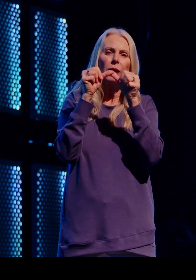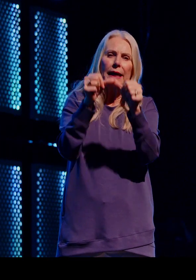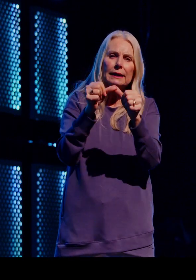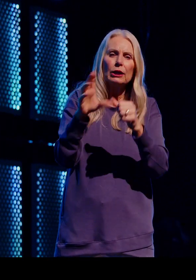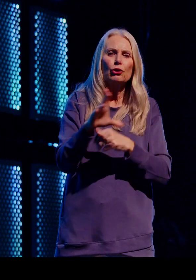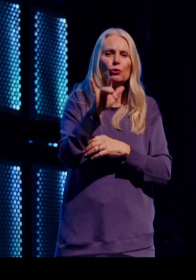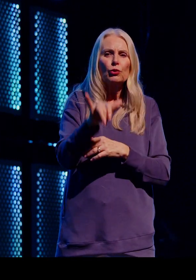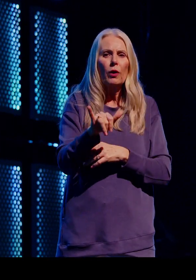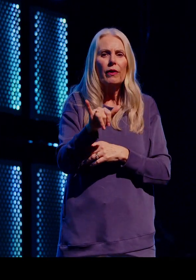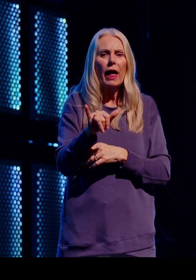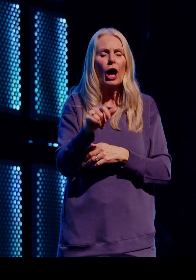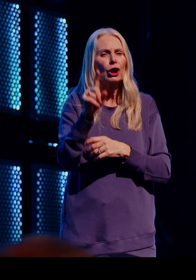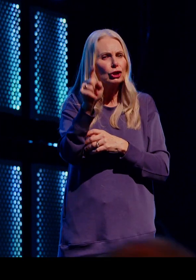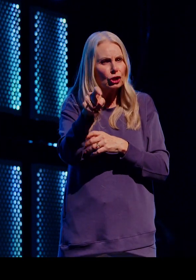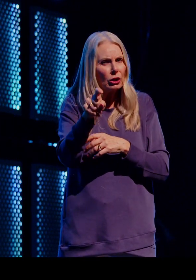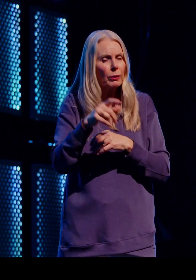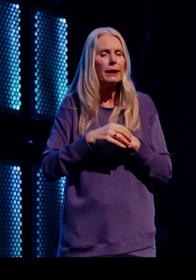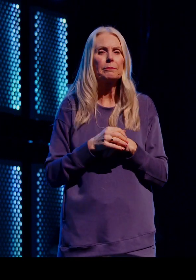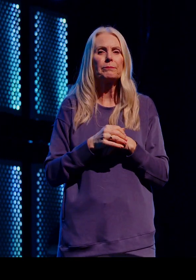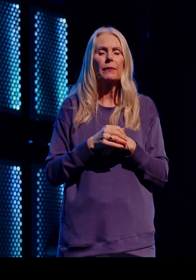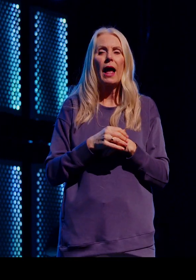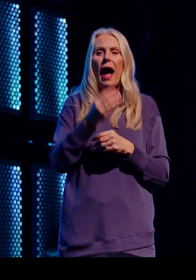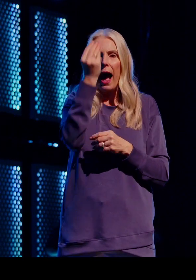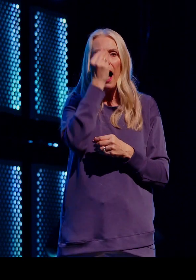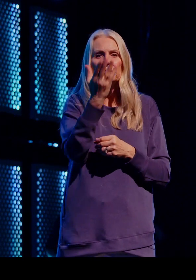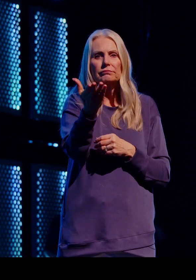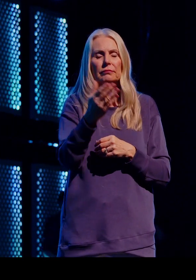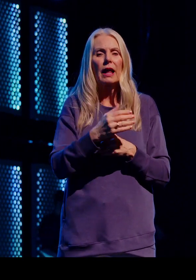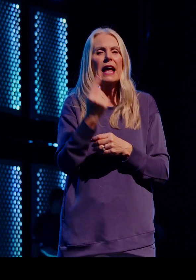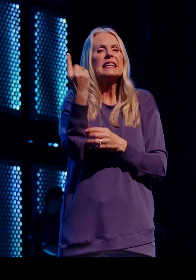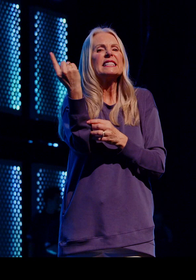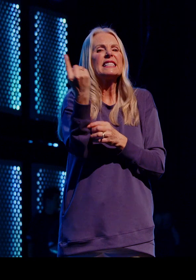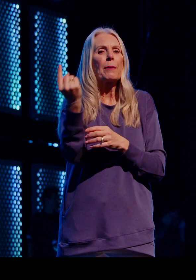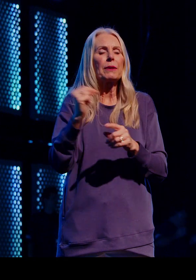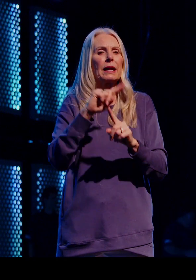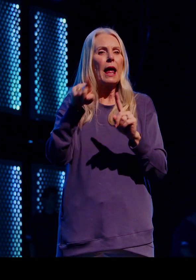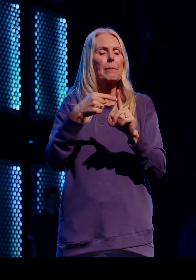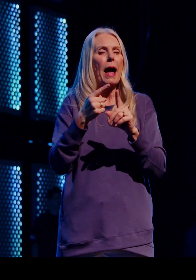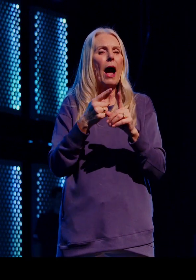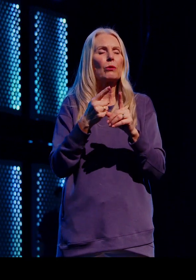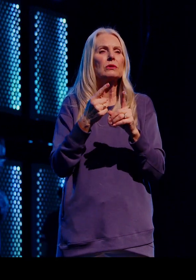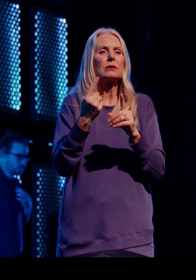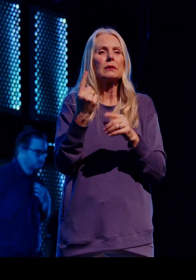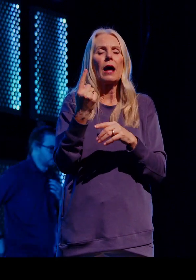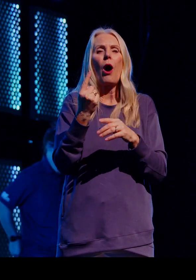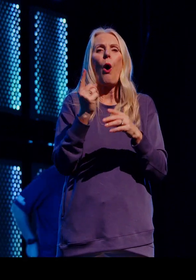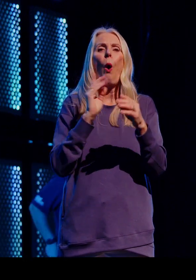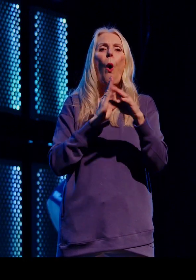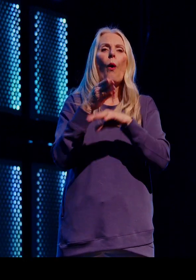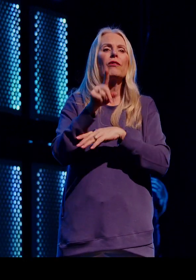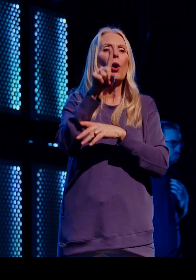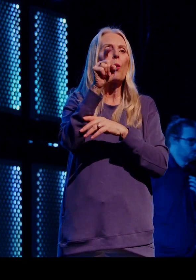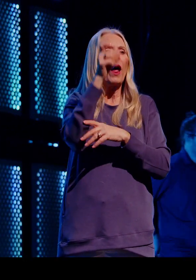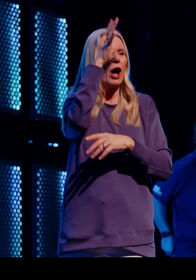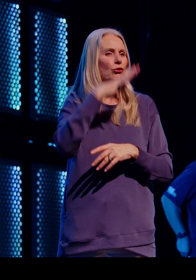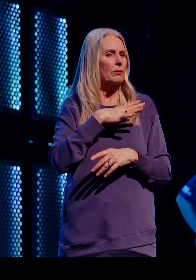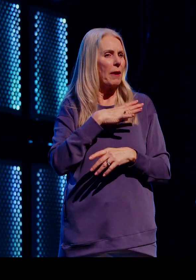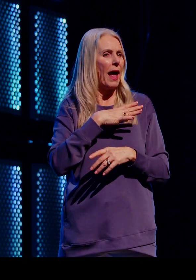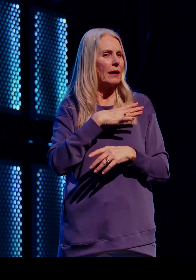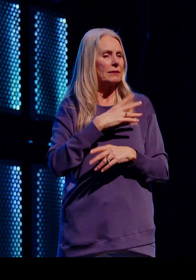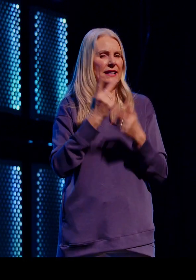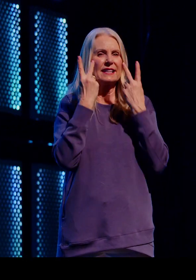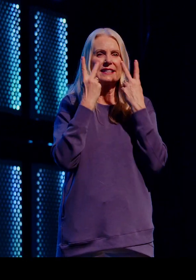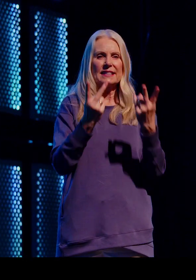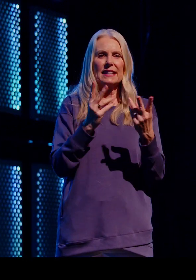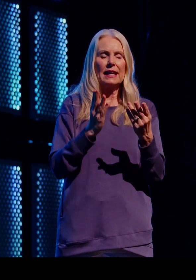trip? But I'll tell you, there's something about having over 100 guys on stage, isn't it? Seeing 100